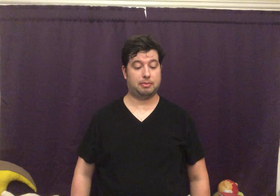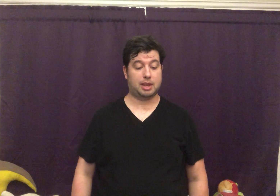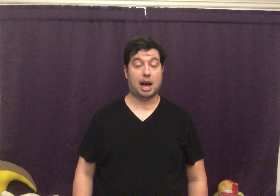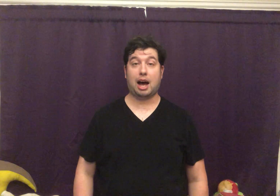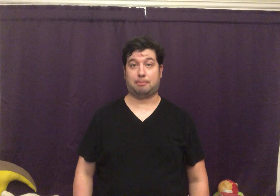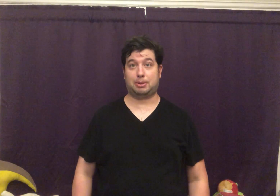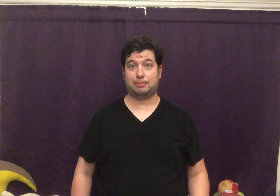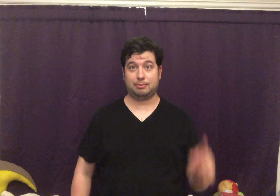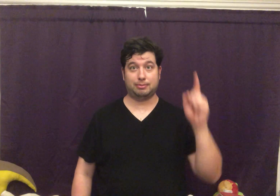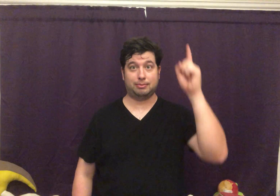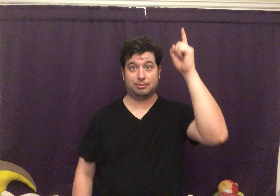Up.